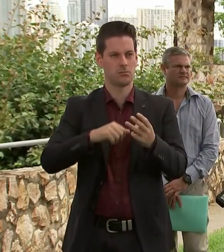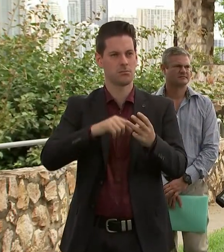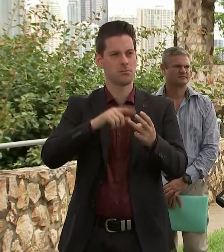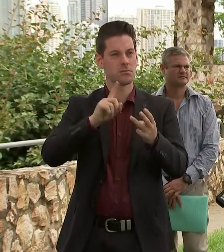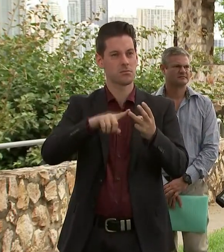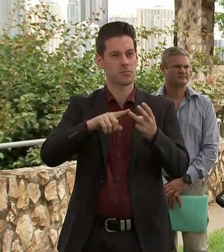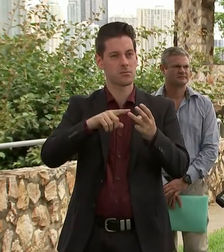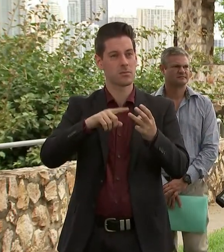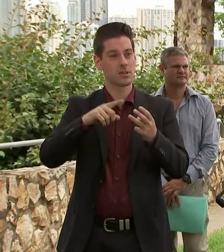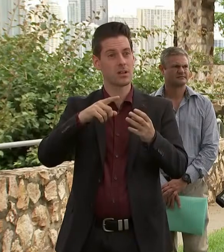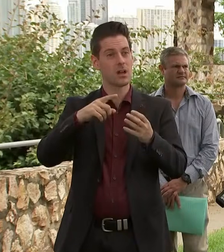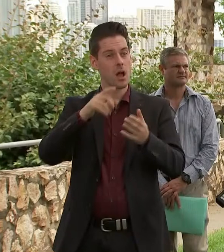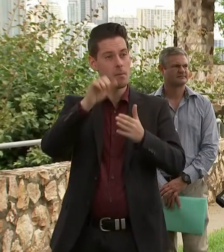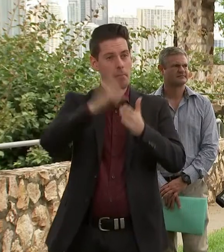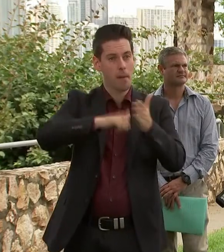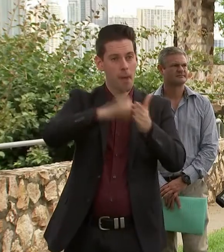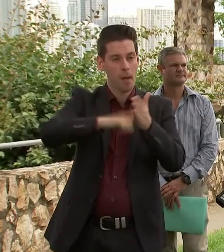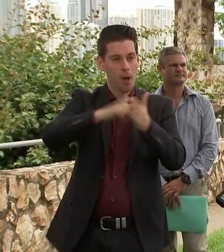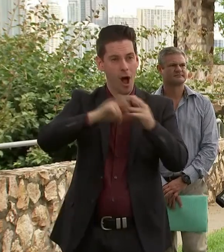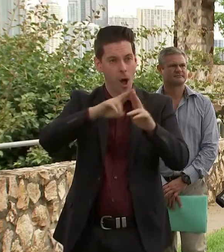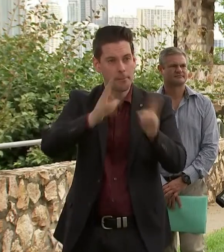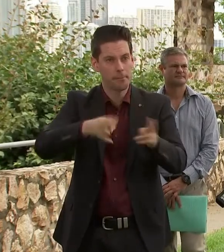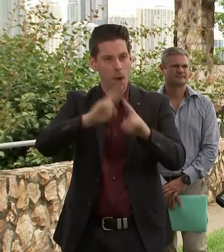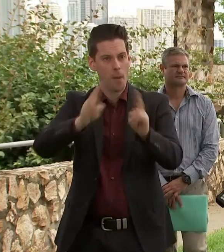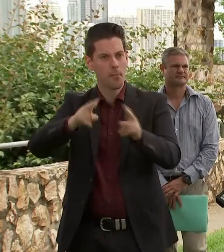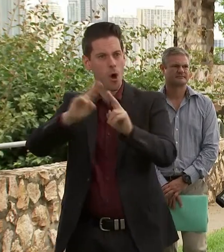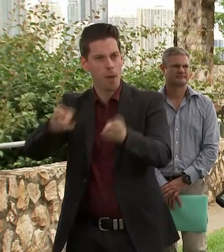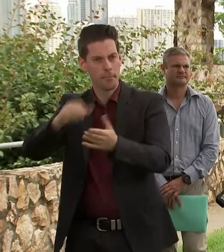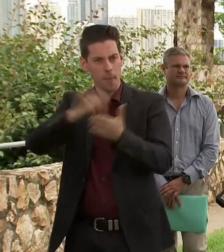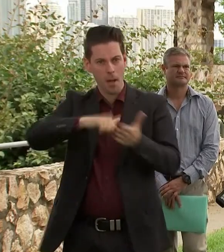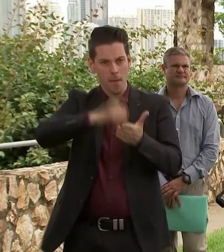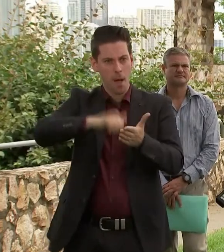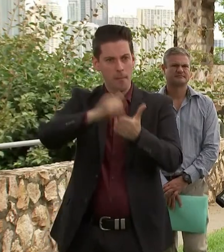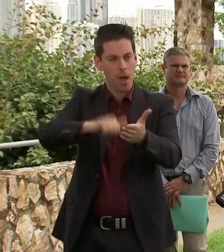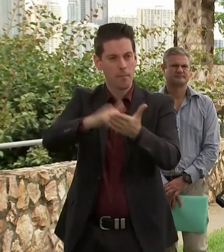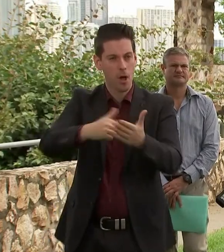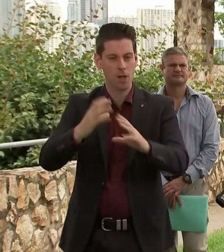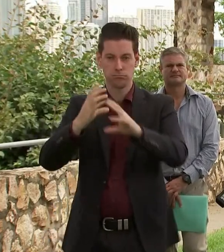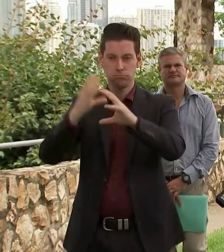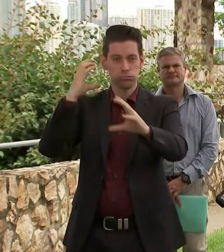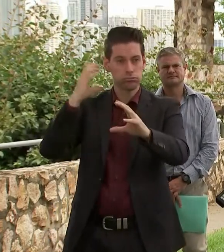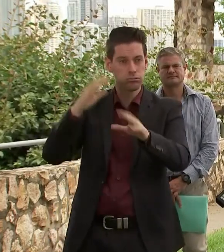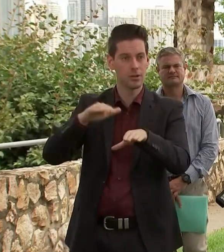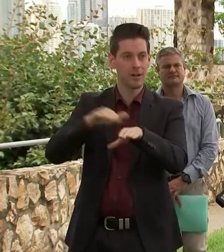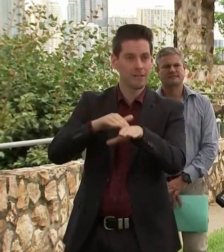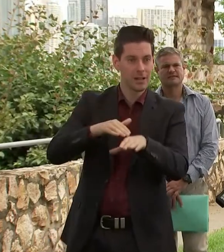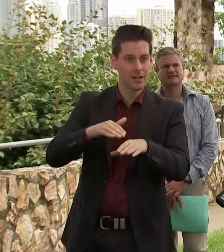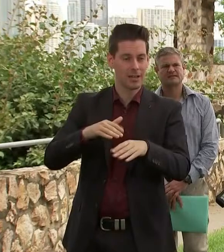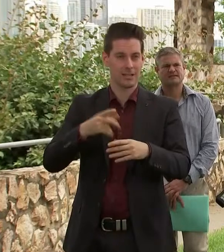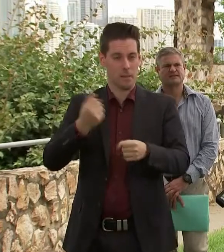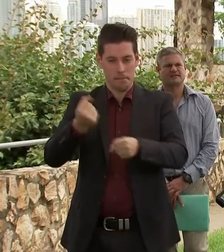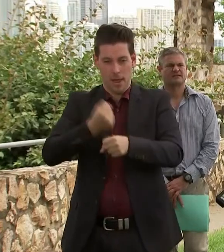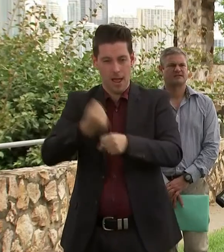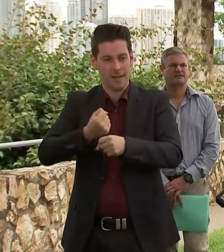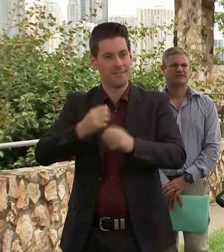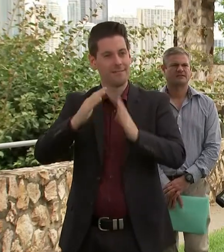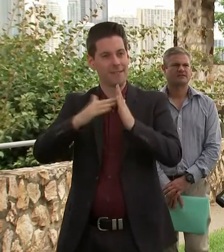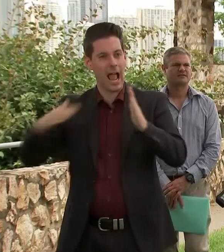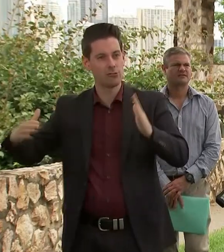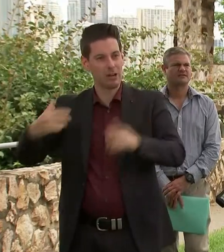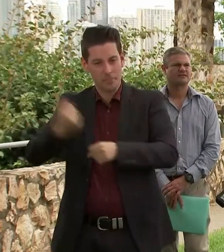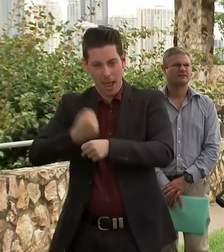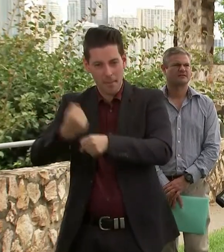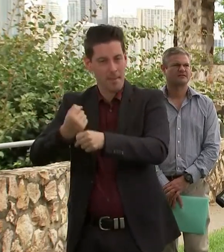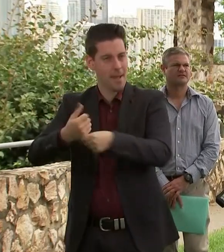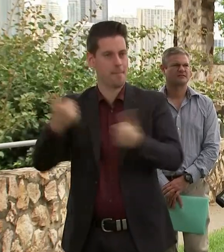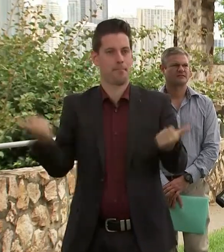extraordinary across Queensland, so detached homes. So that will continue. Manufacturing, we've had jobs growth in manufacturing as well, which is of